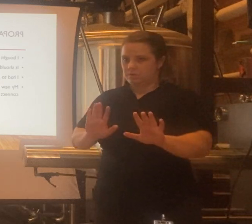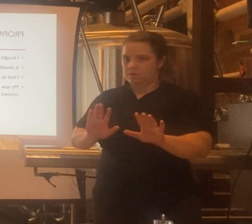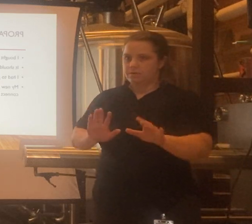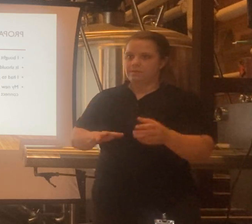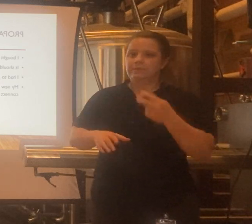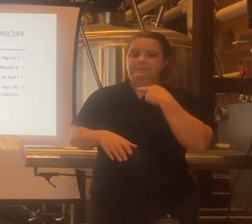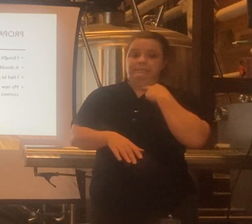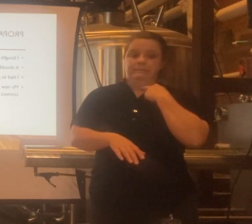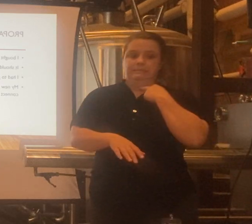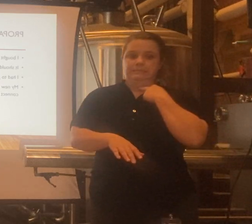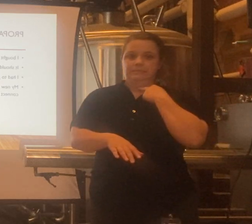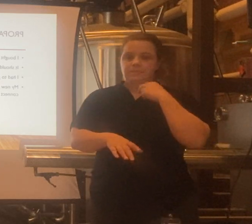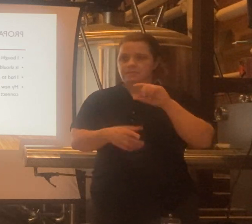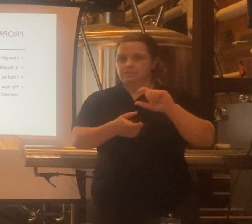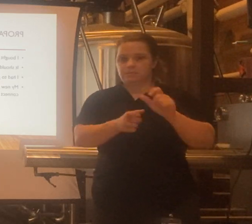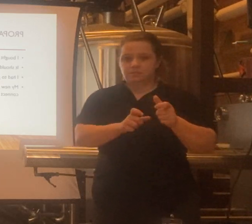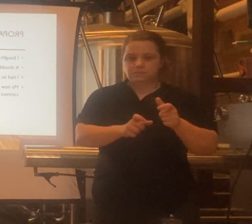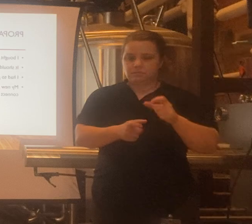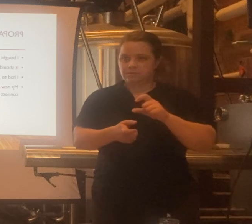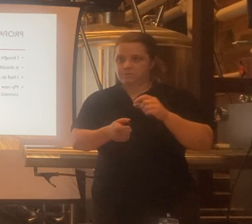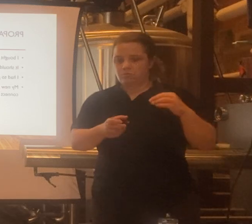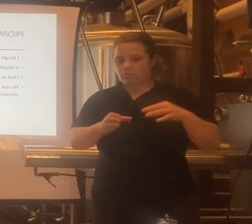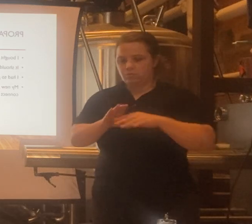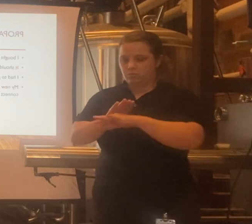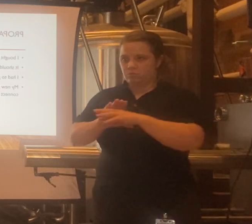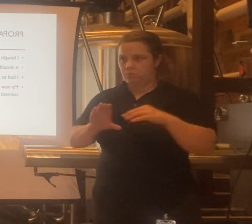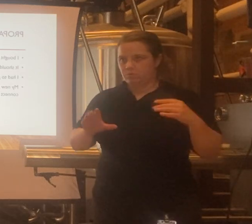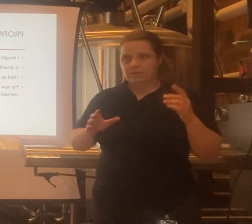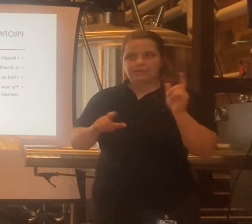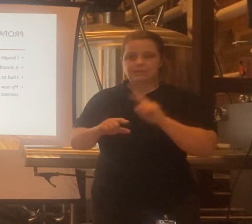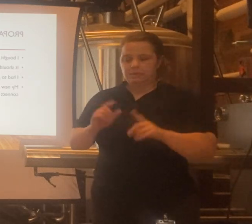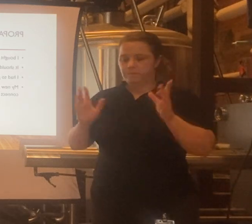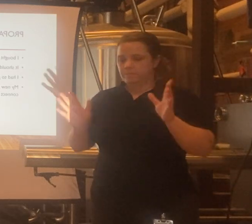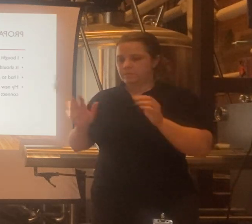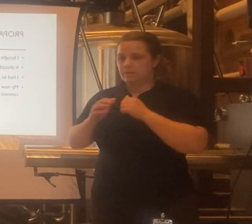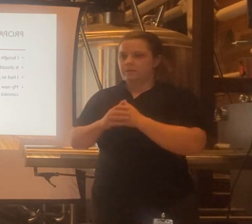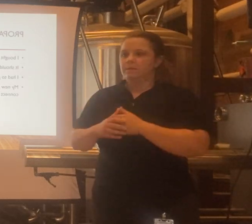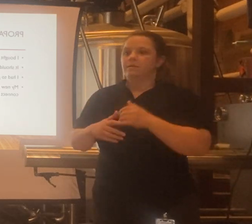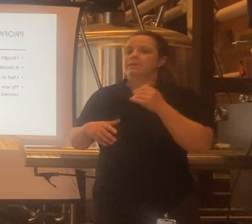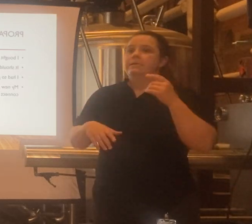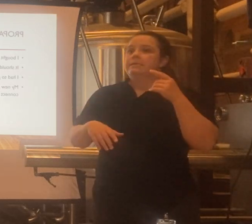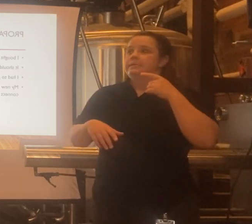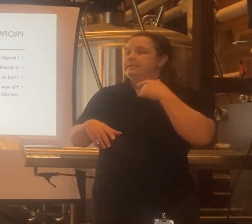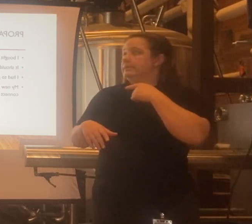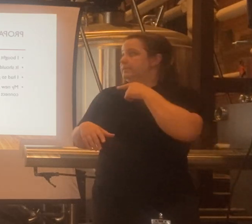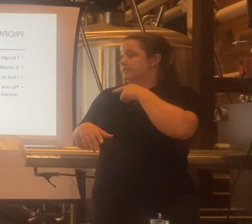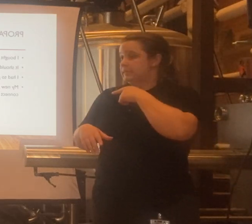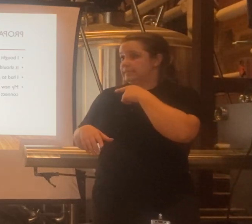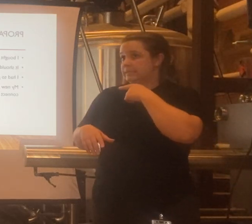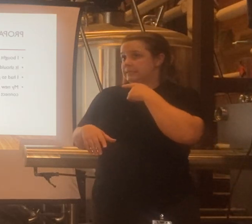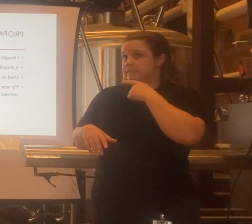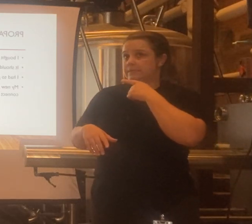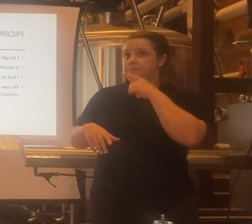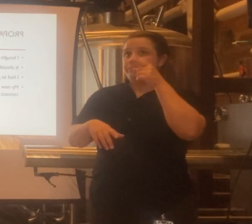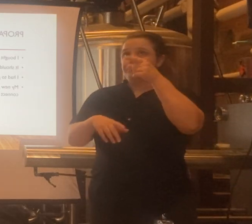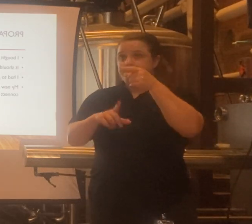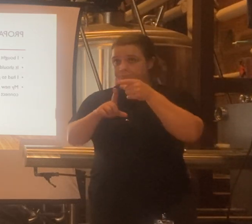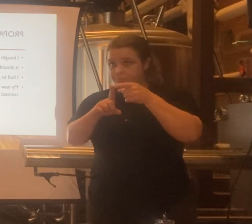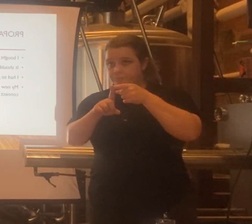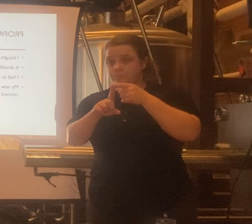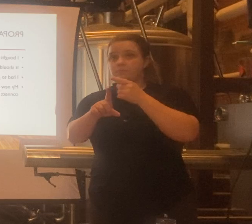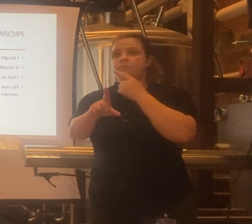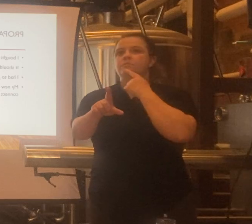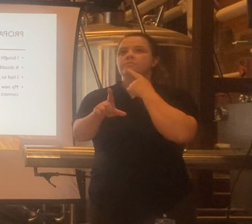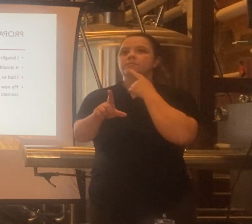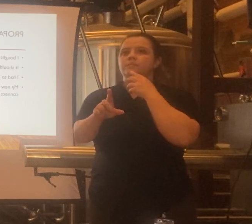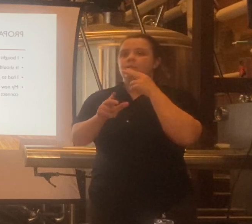that when our tornado hit, people came like crazy and got propane for their RVs and their generators and whatnot. They ran out after